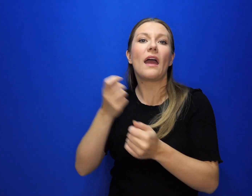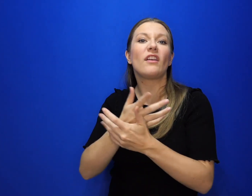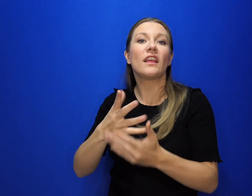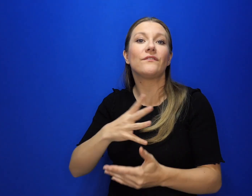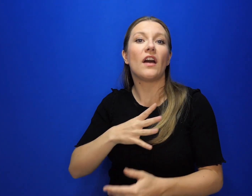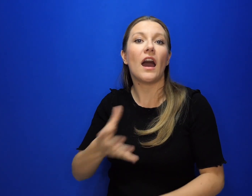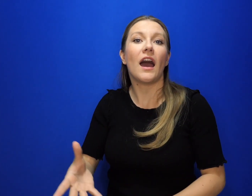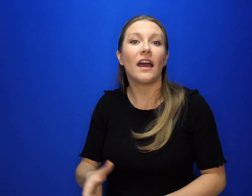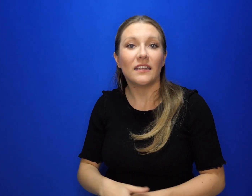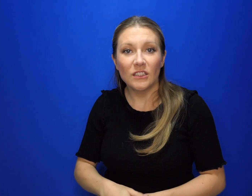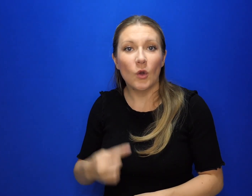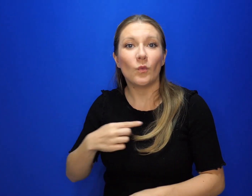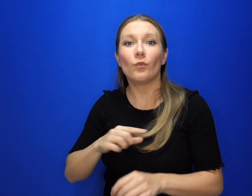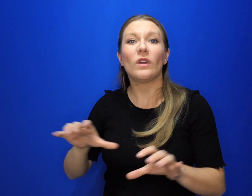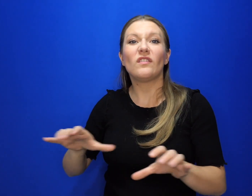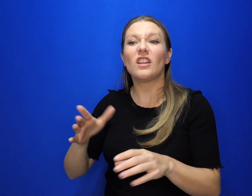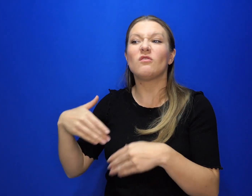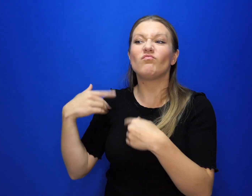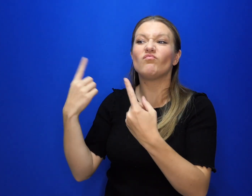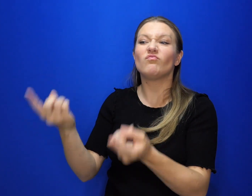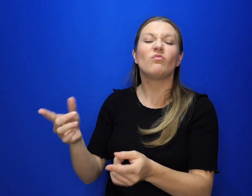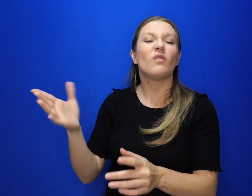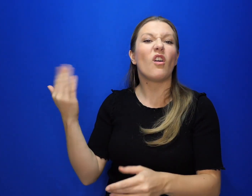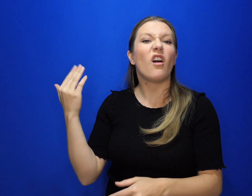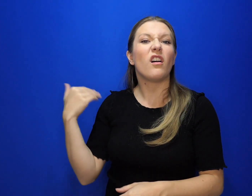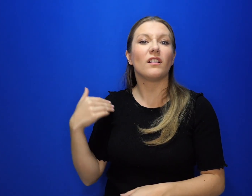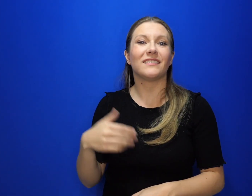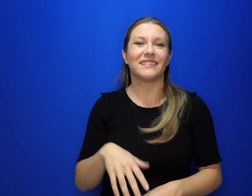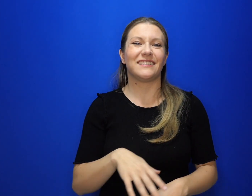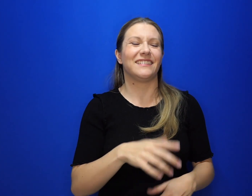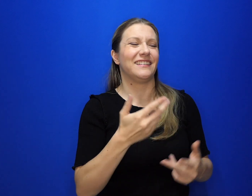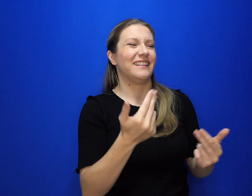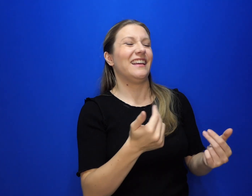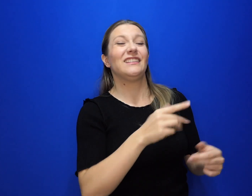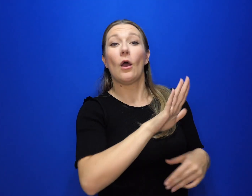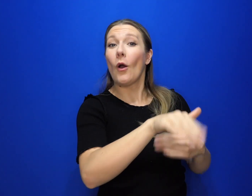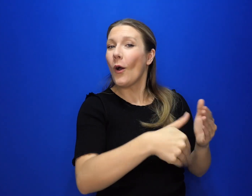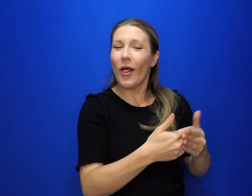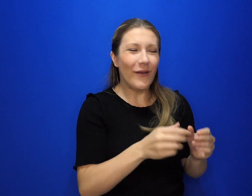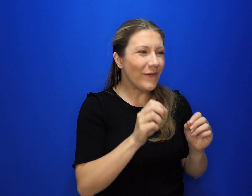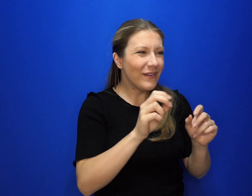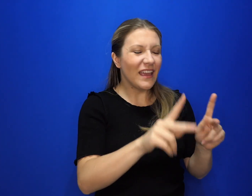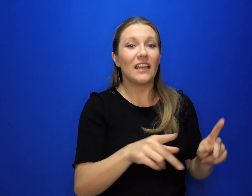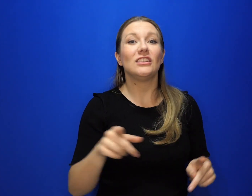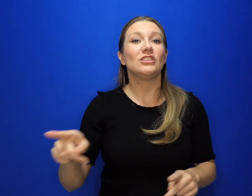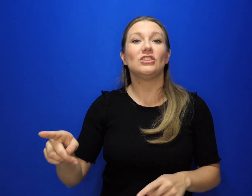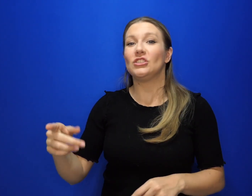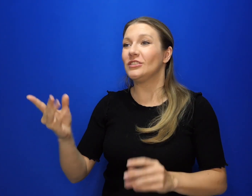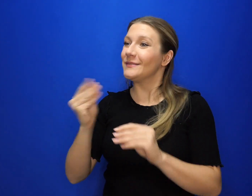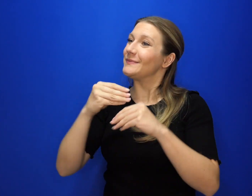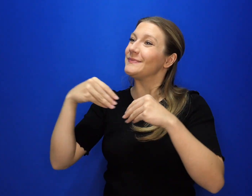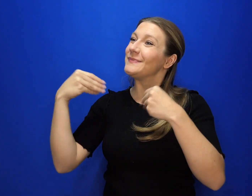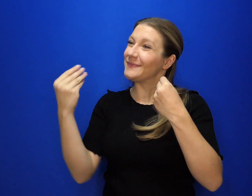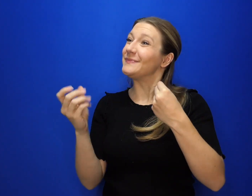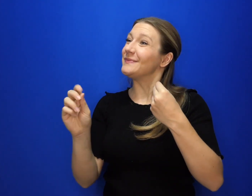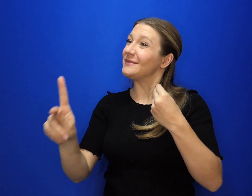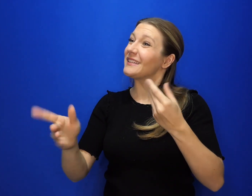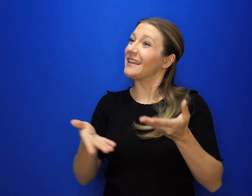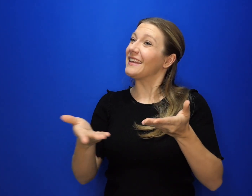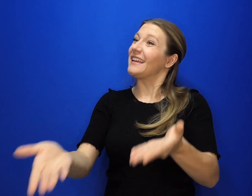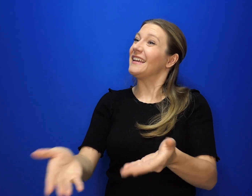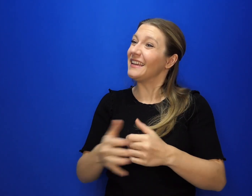home. Everything's fine. We've done this before. It's all okay. It's all okay. She's just glad handing you right